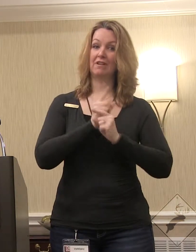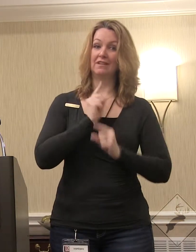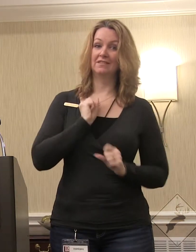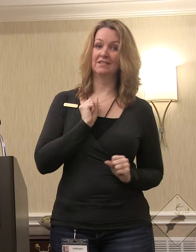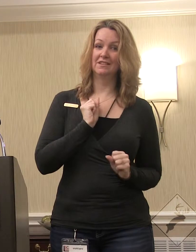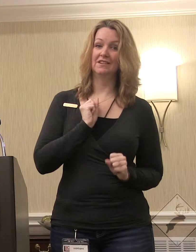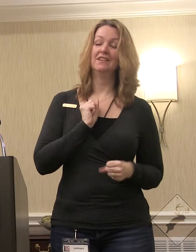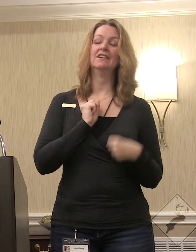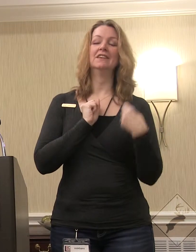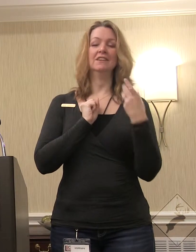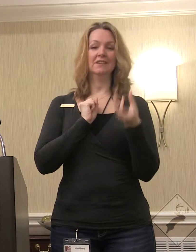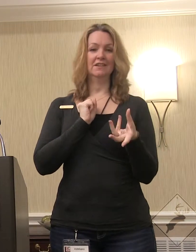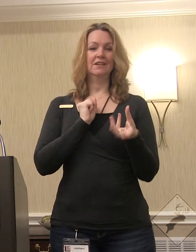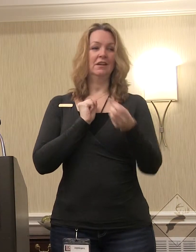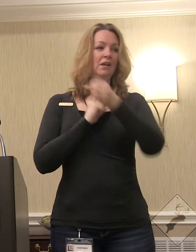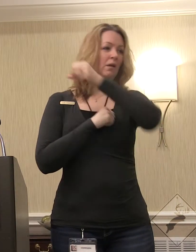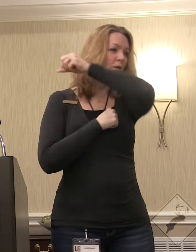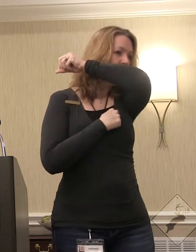So,